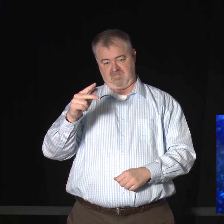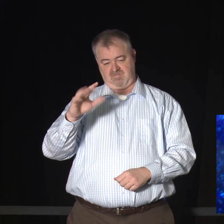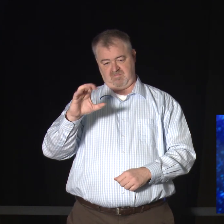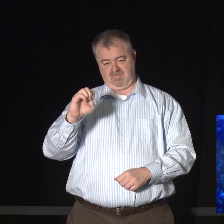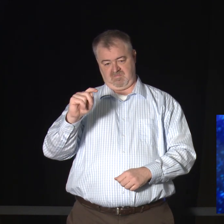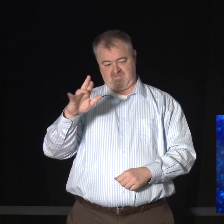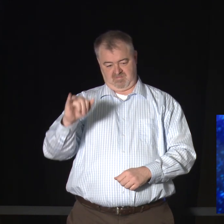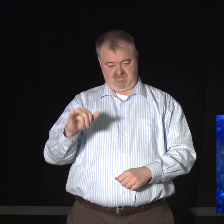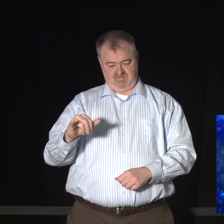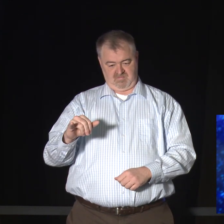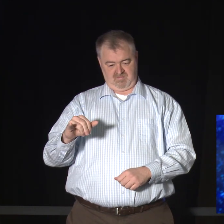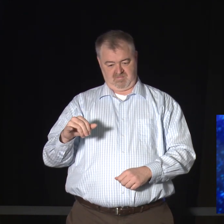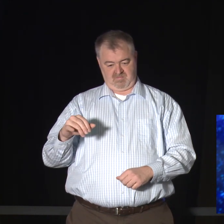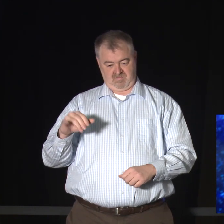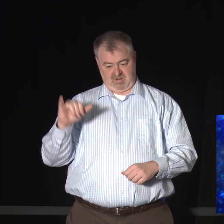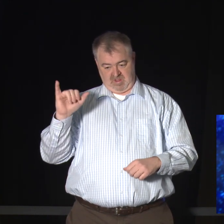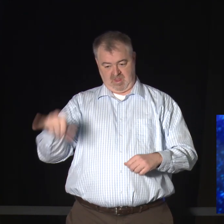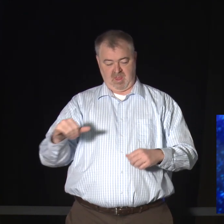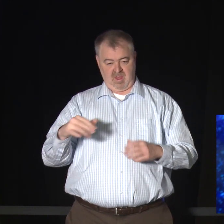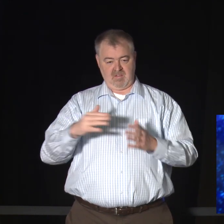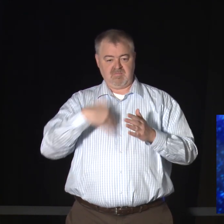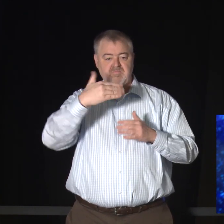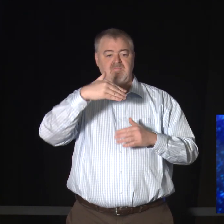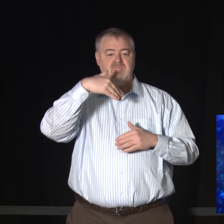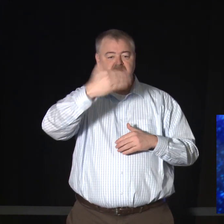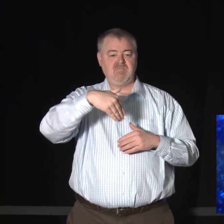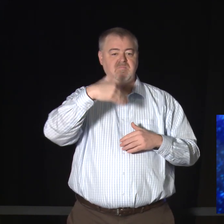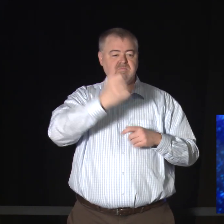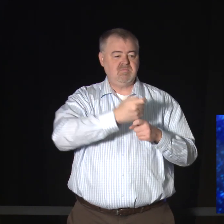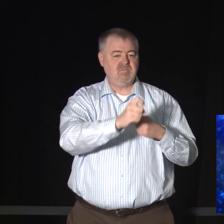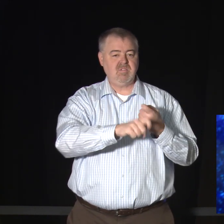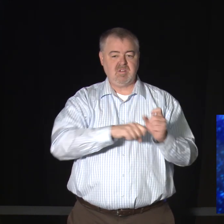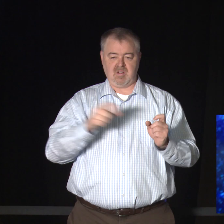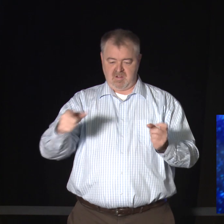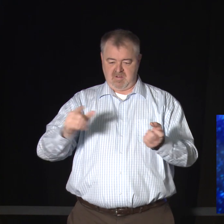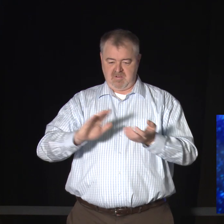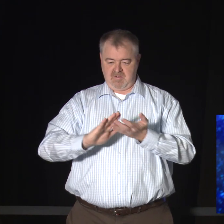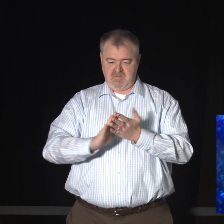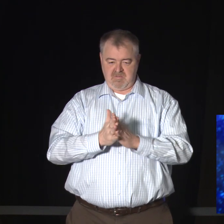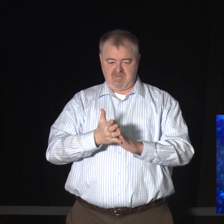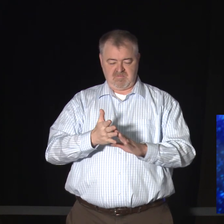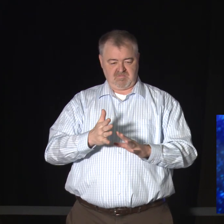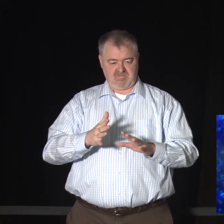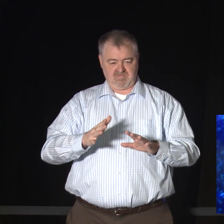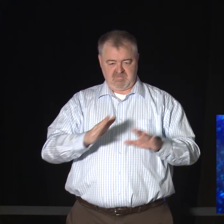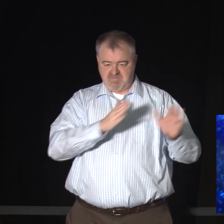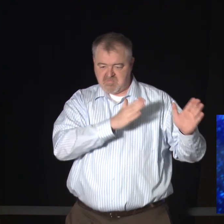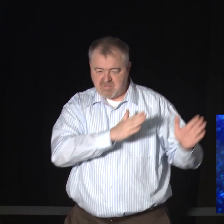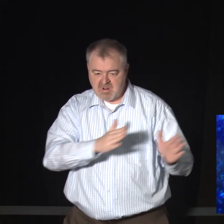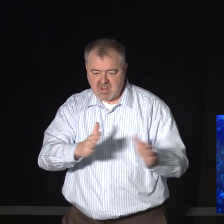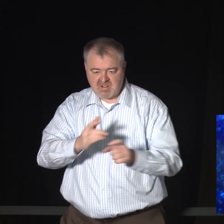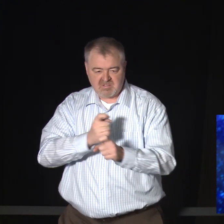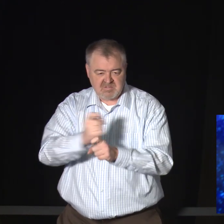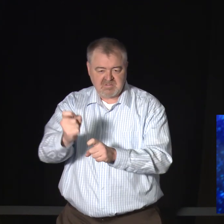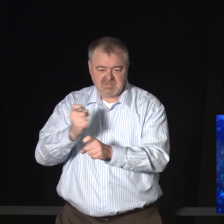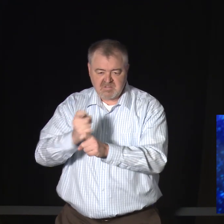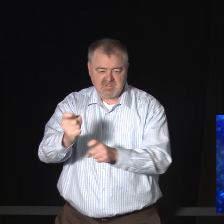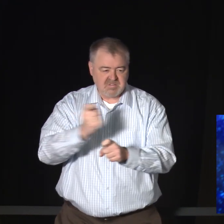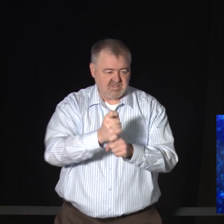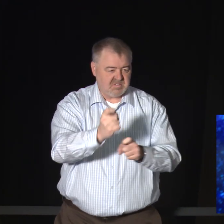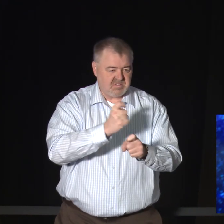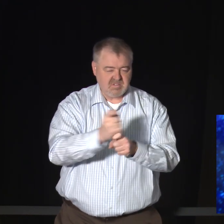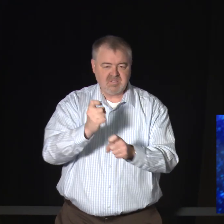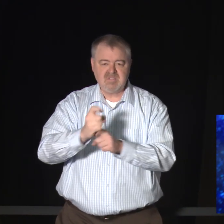He took that persecution that was sporadic and turned it to systematic. It was just part